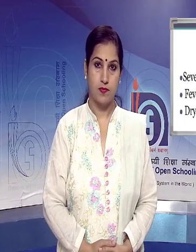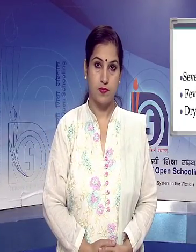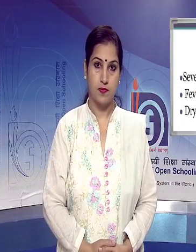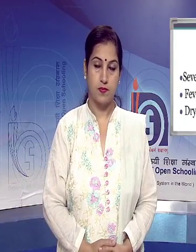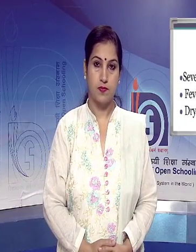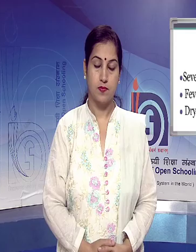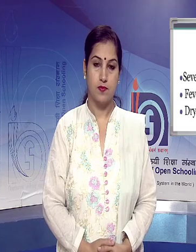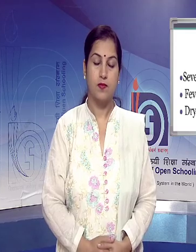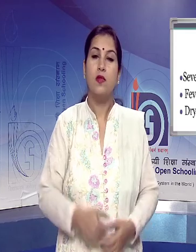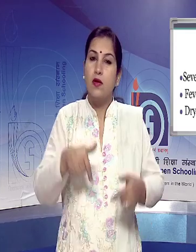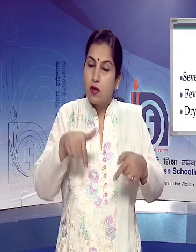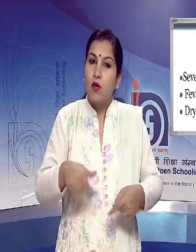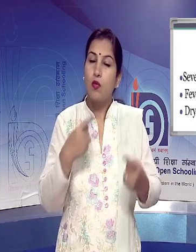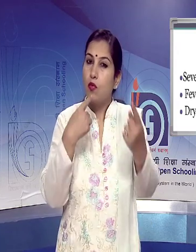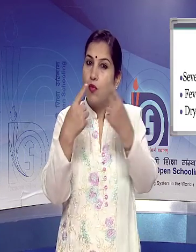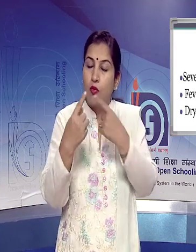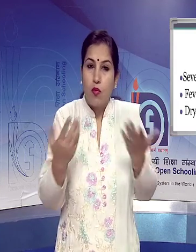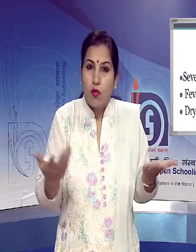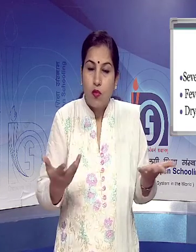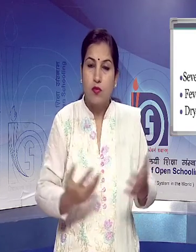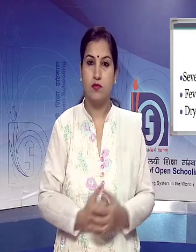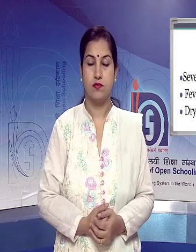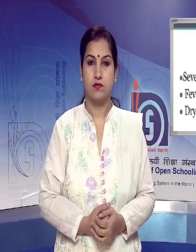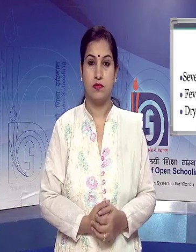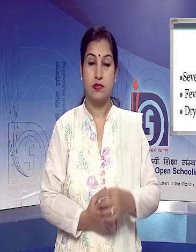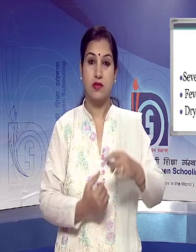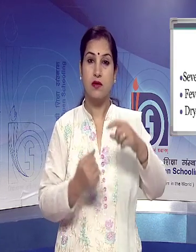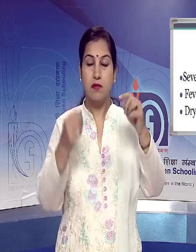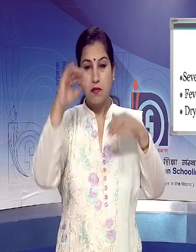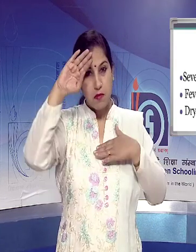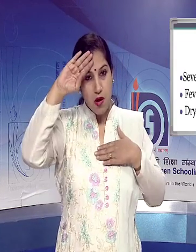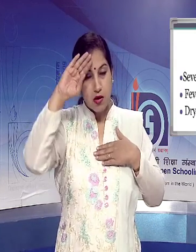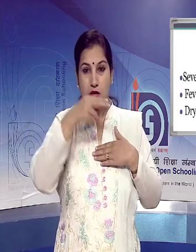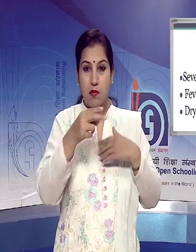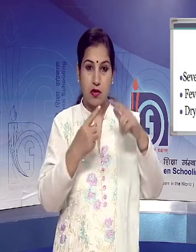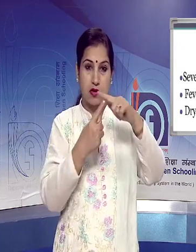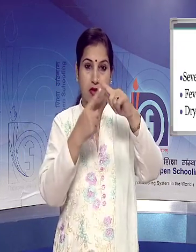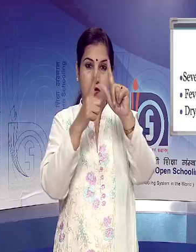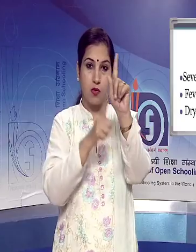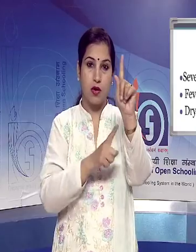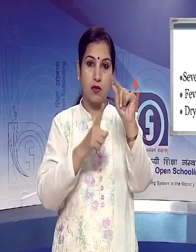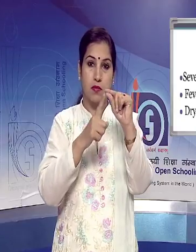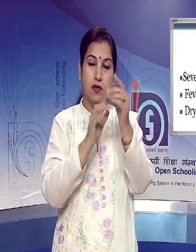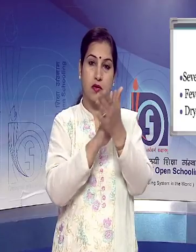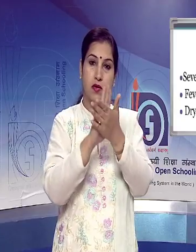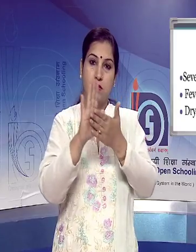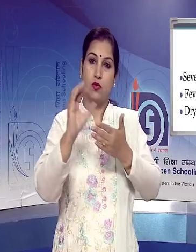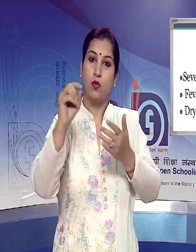Now we will know about typhoid. the